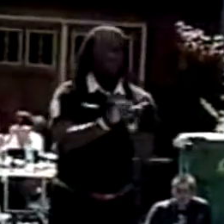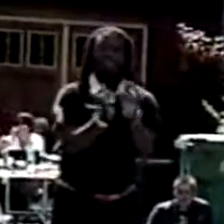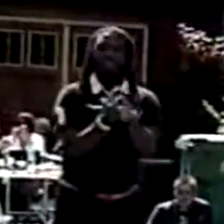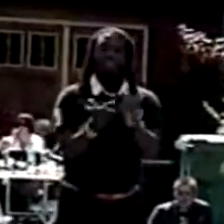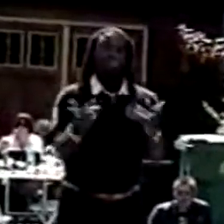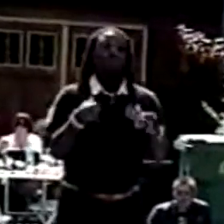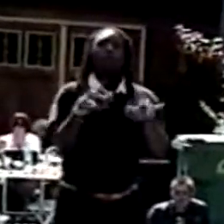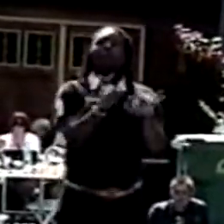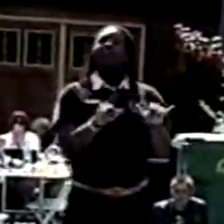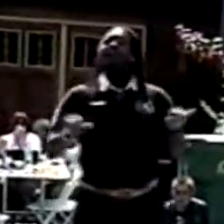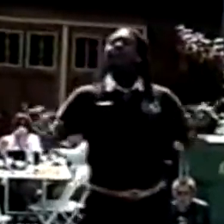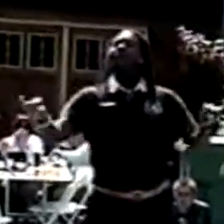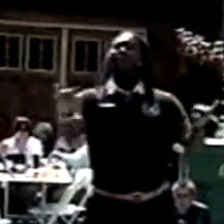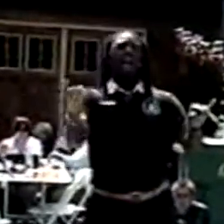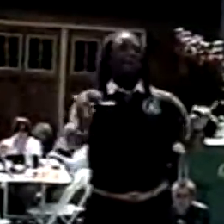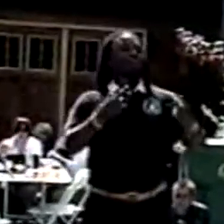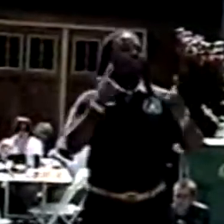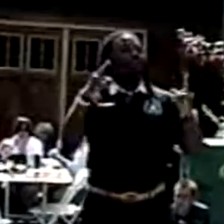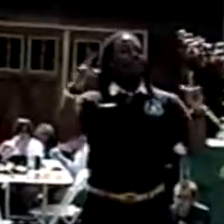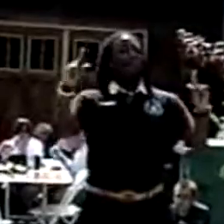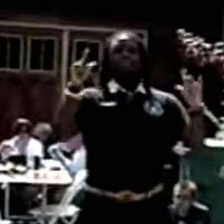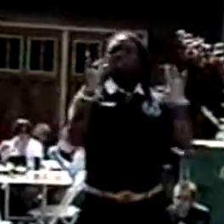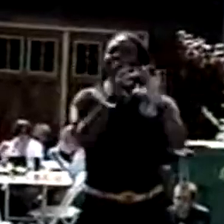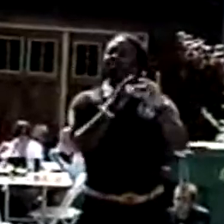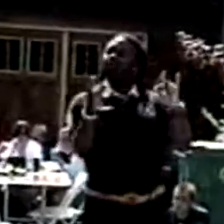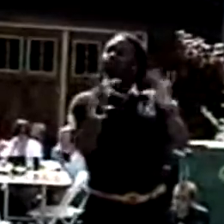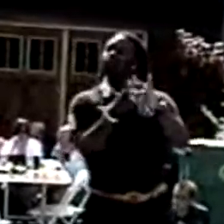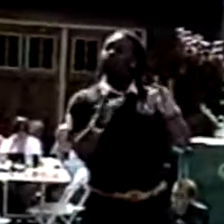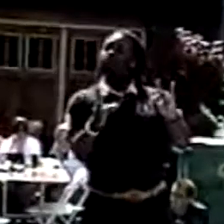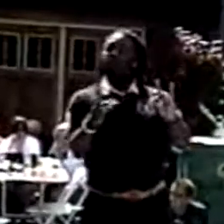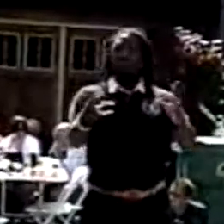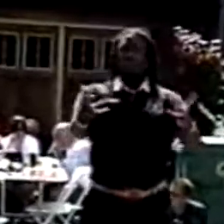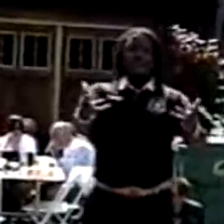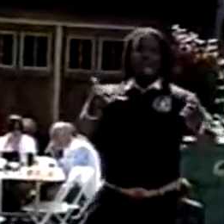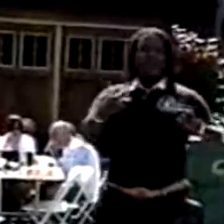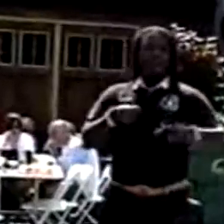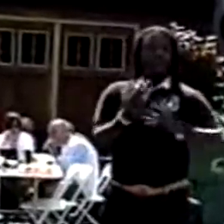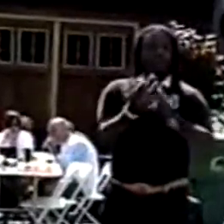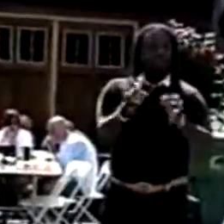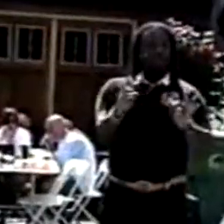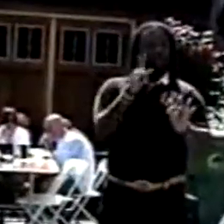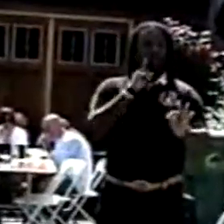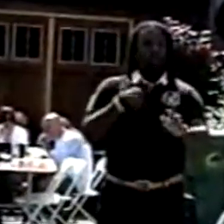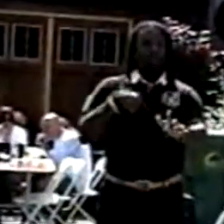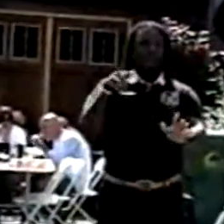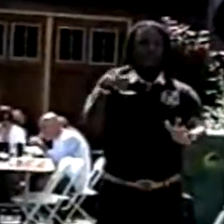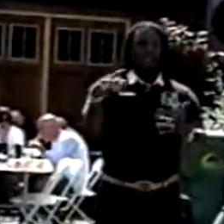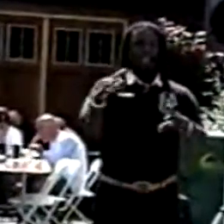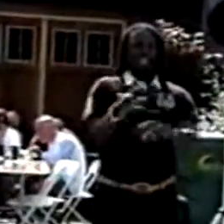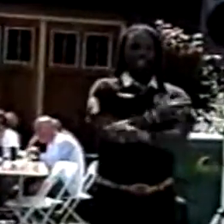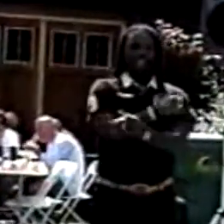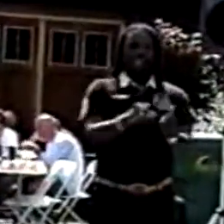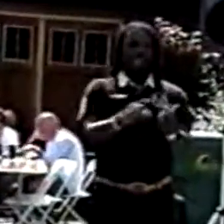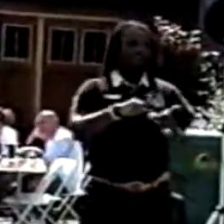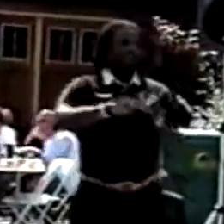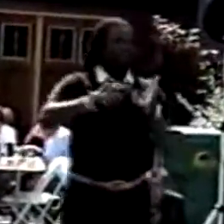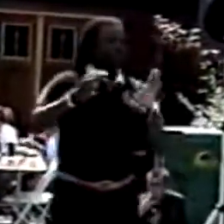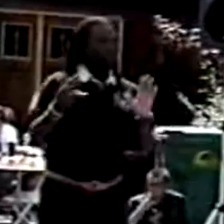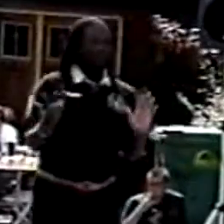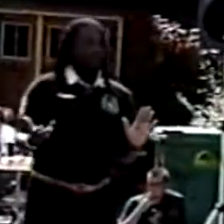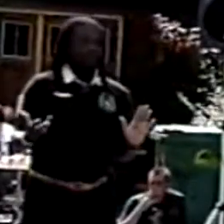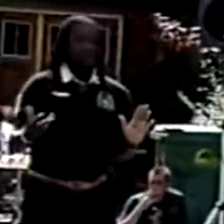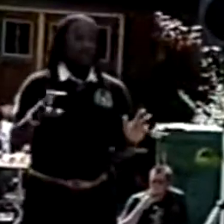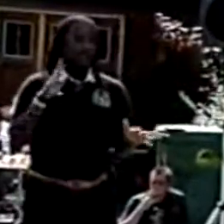of common official proclamations. I want to free you from tyranny means I have come